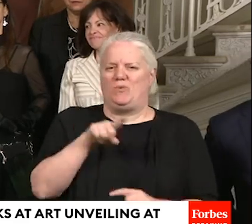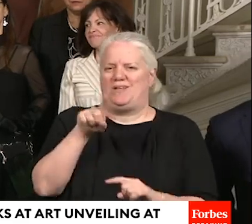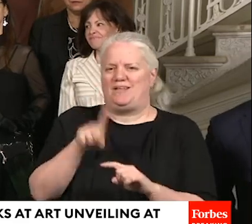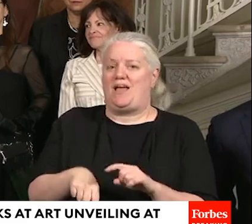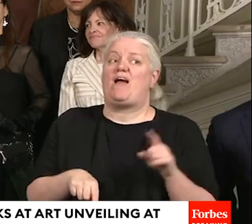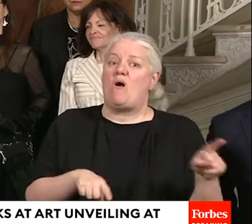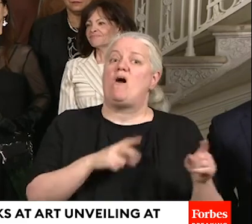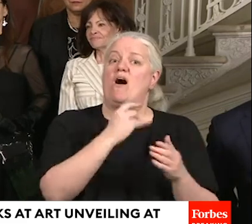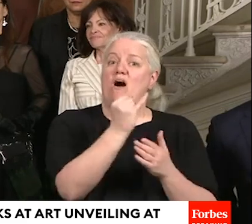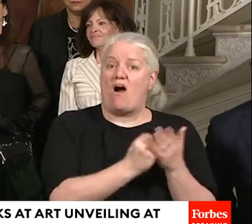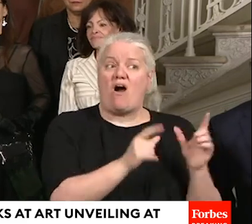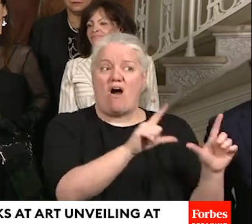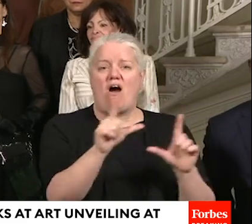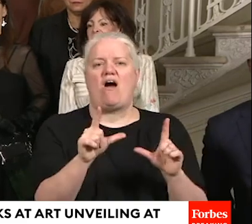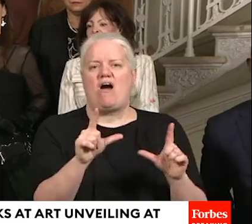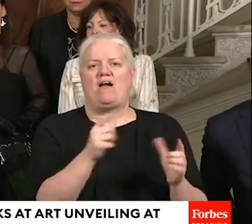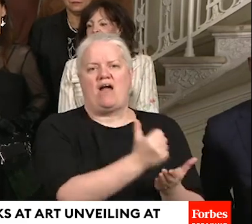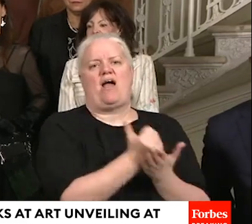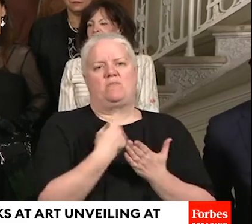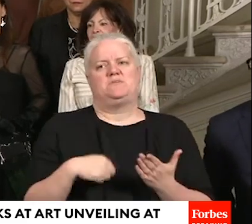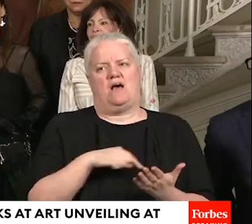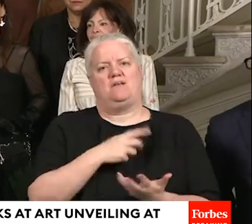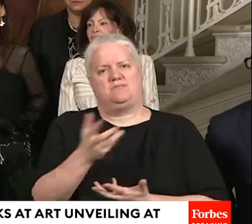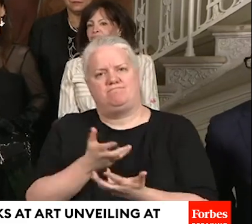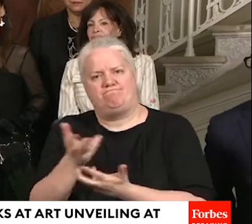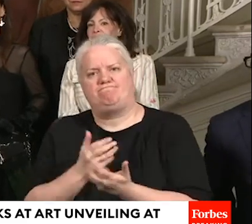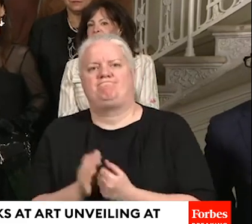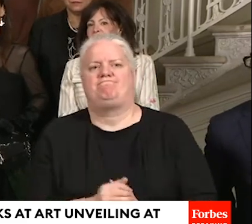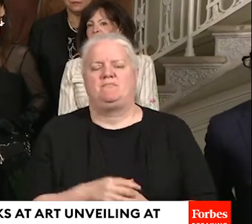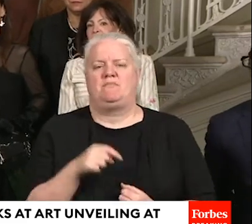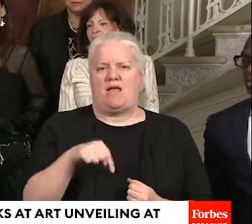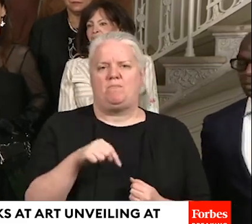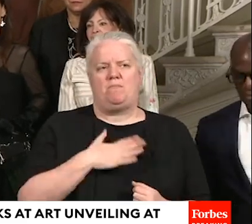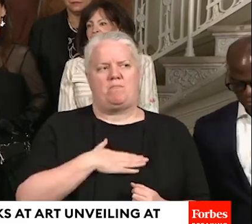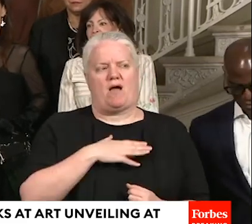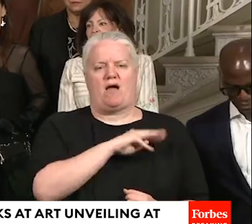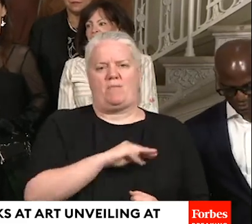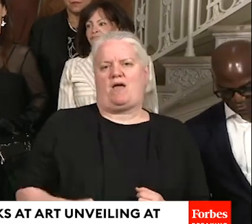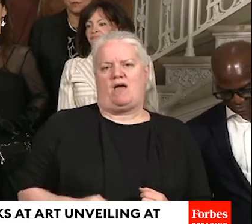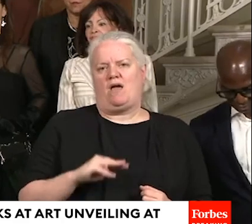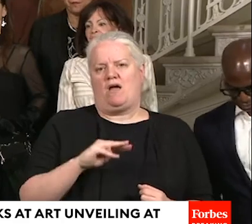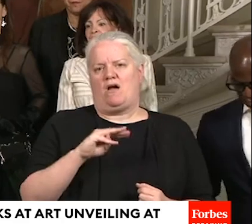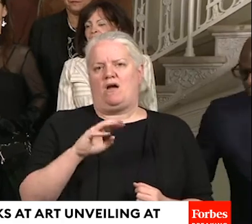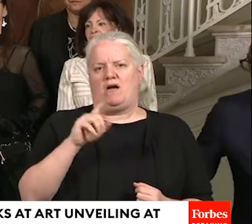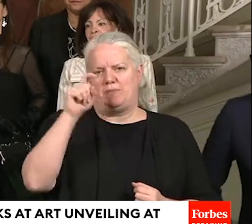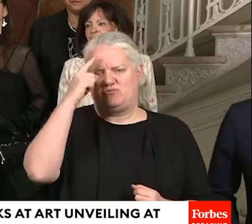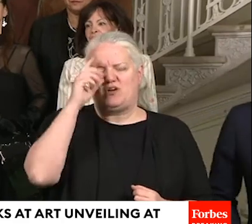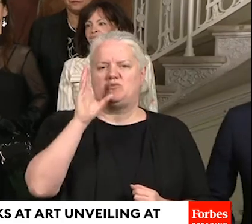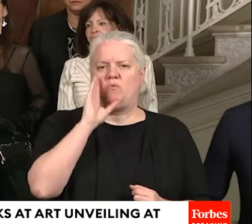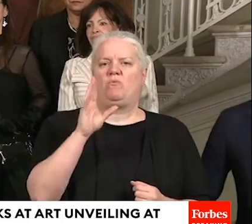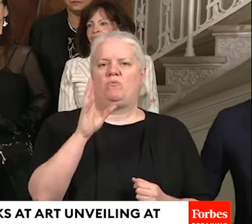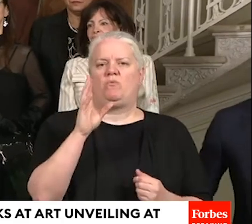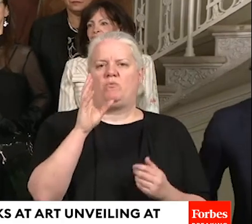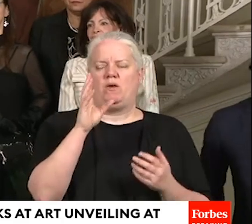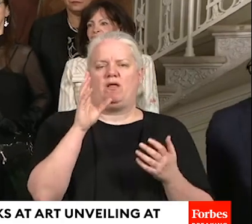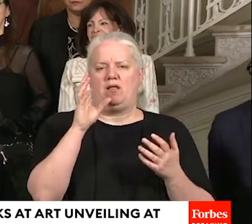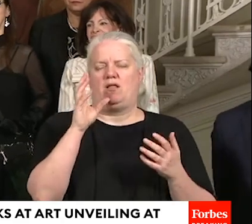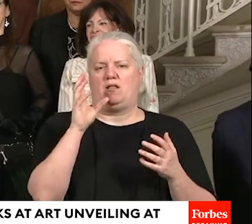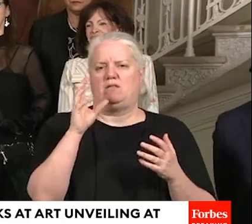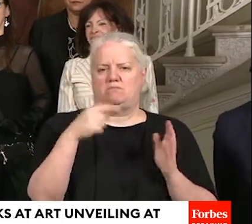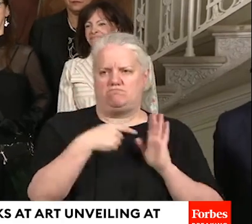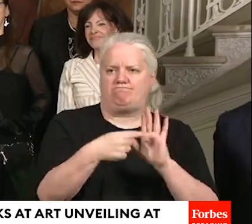that, and this administration is going to lean into art. So when you walk into a building to get your birth